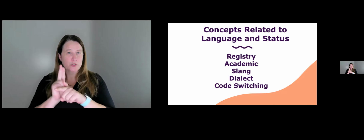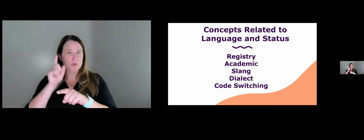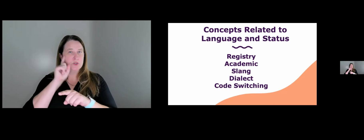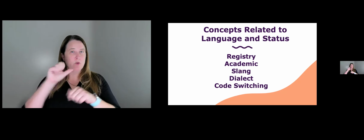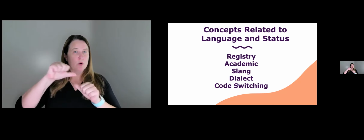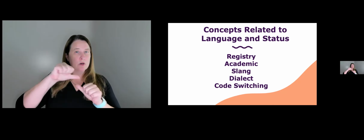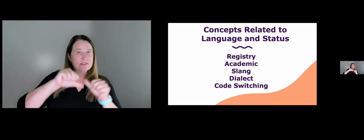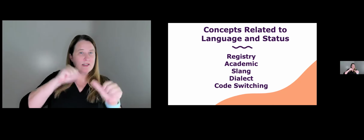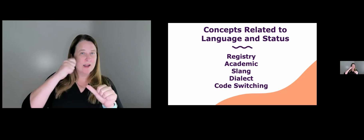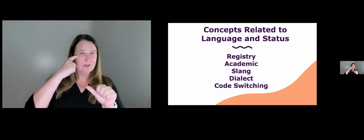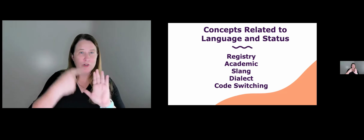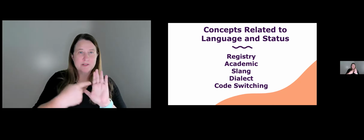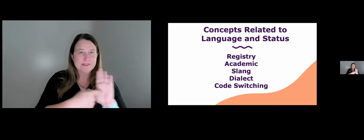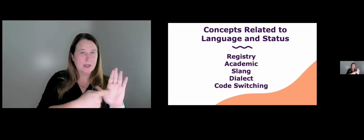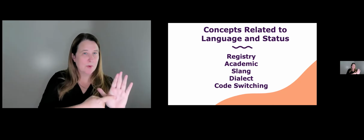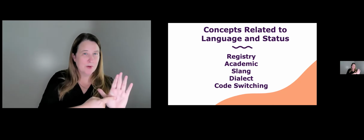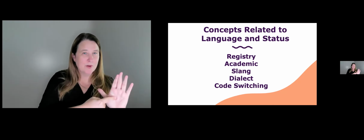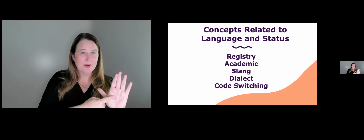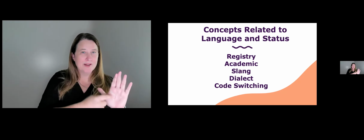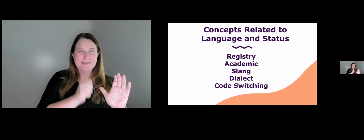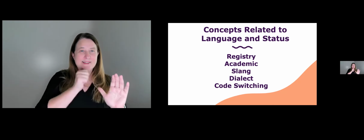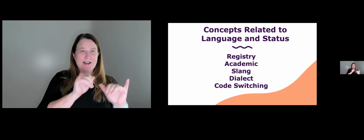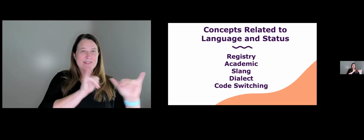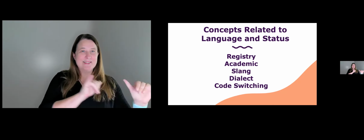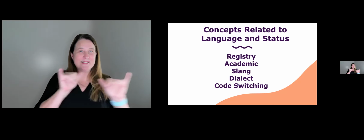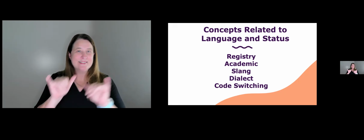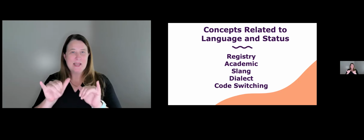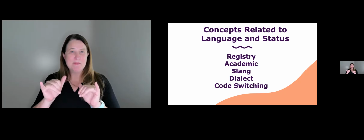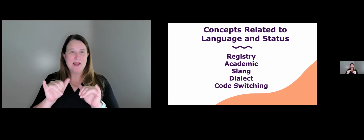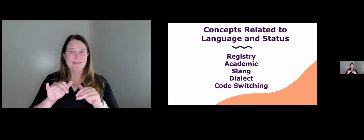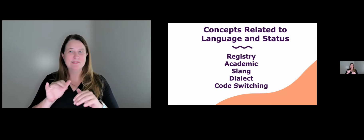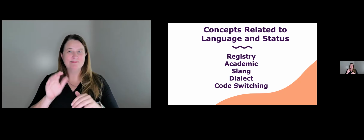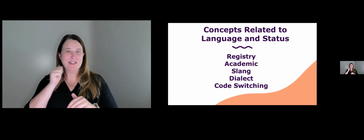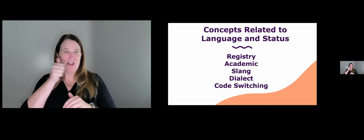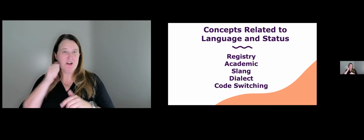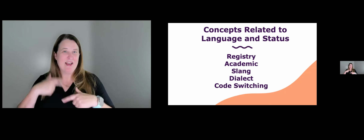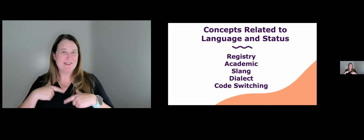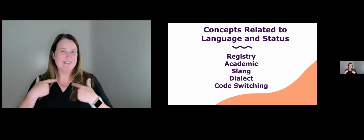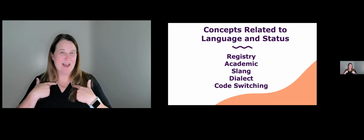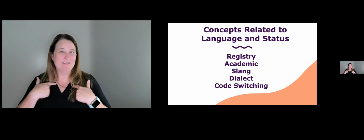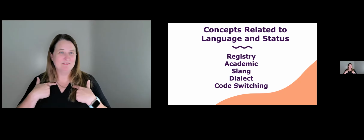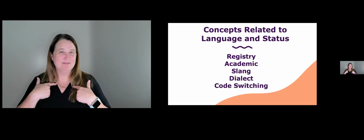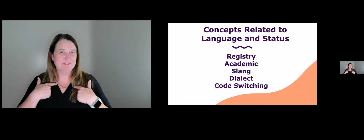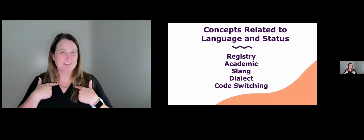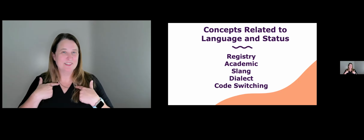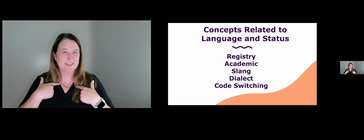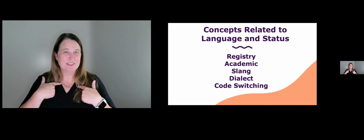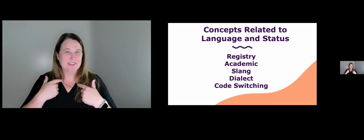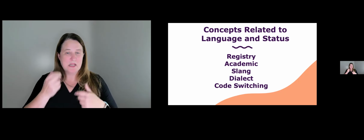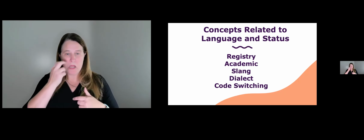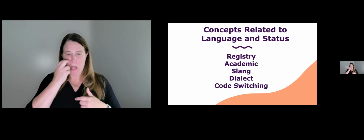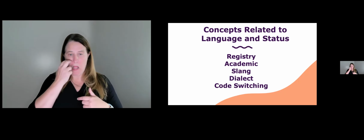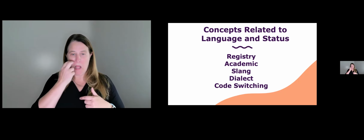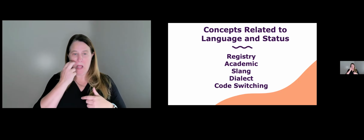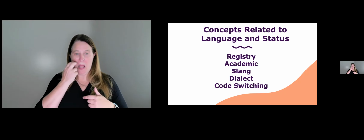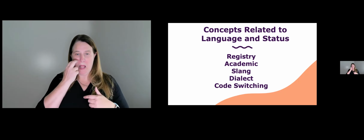Very specific word choices that are used in science, for example.